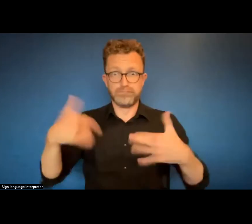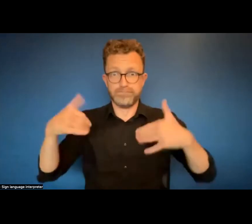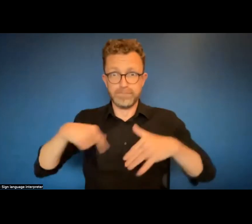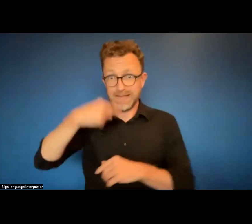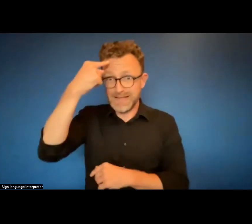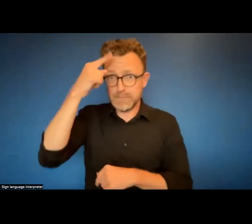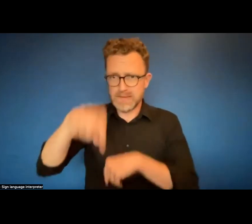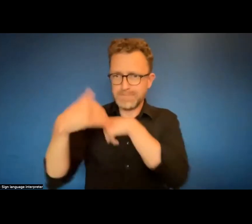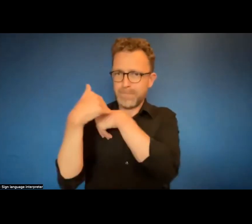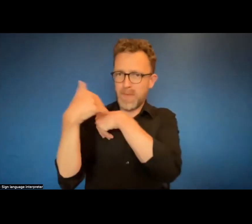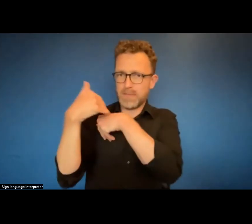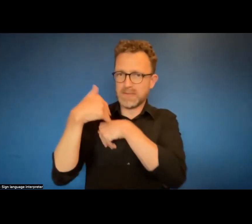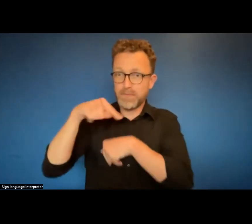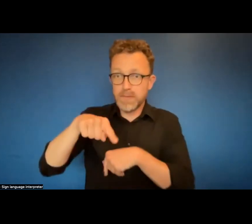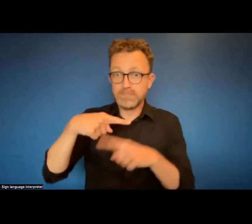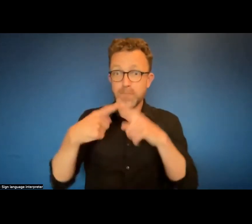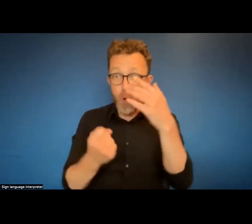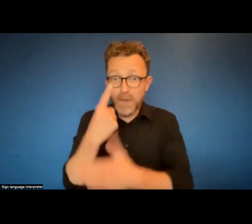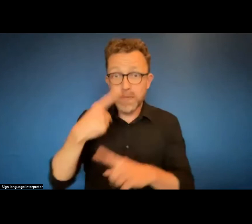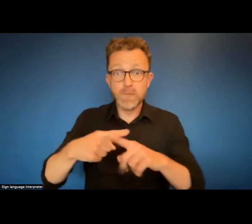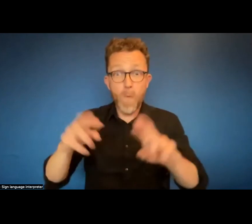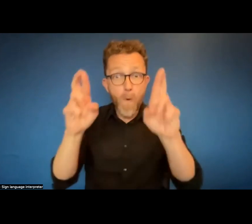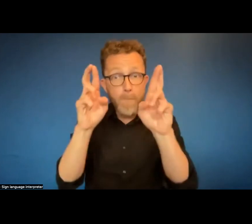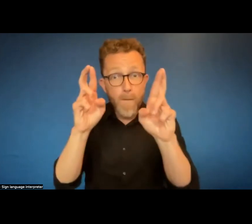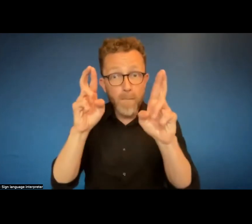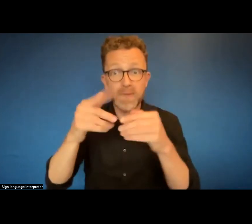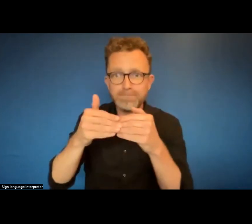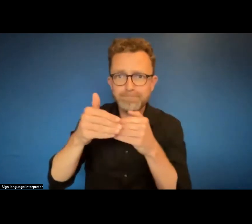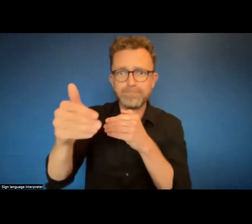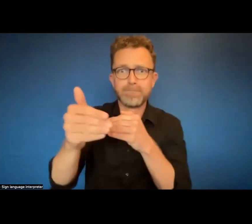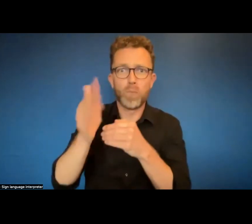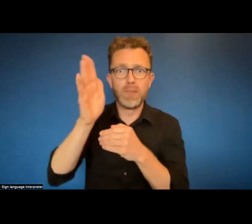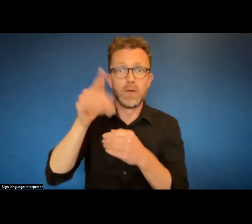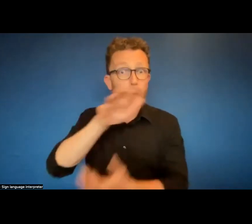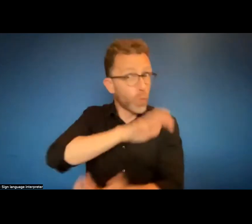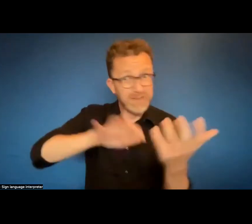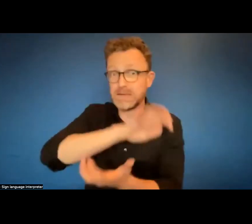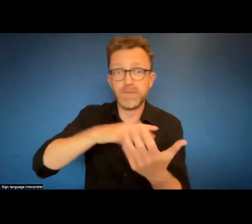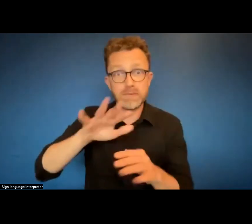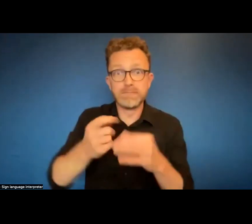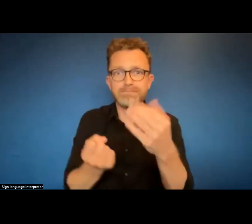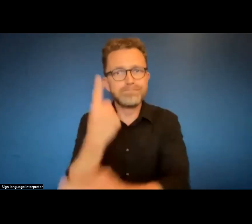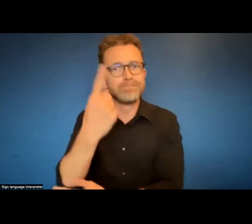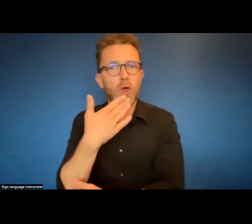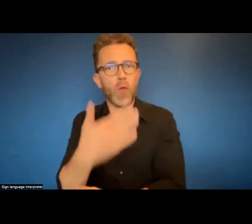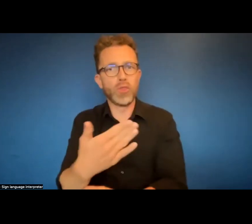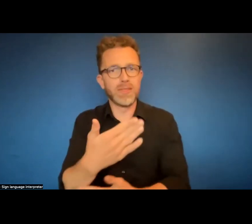you. I would like to refer to Adrian's opinion, because no one of us